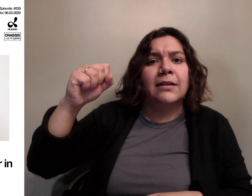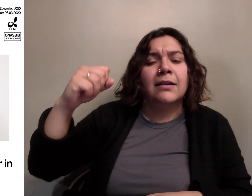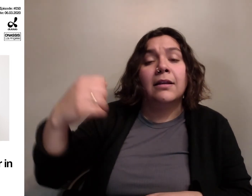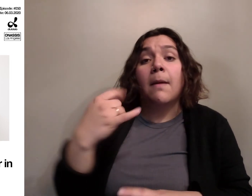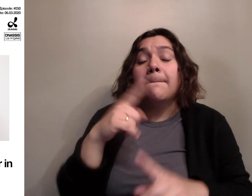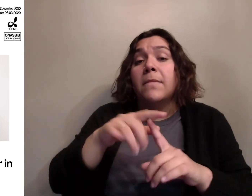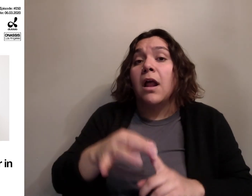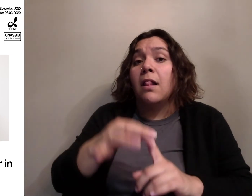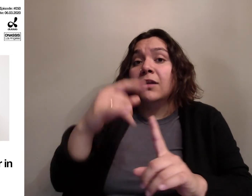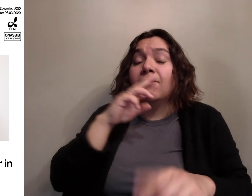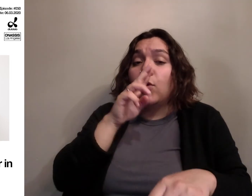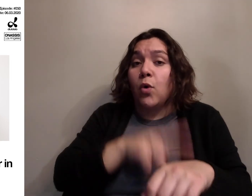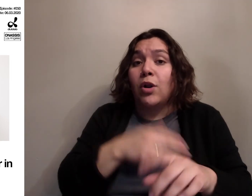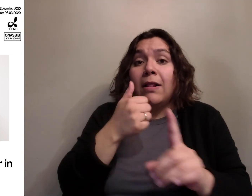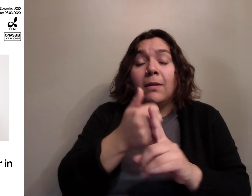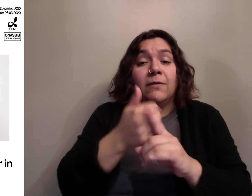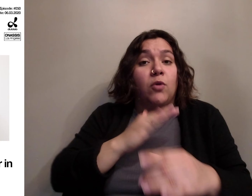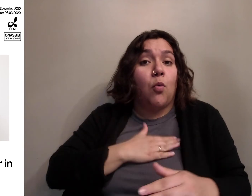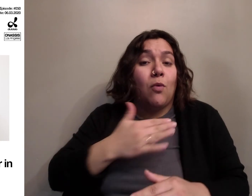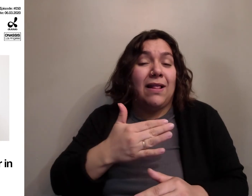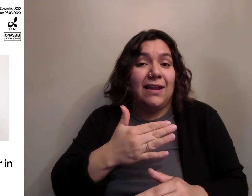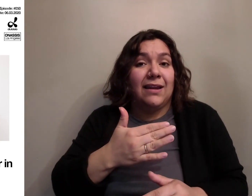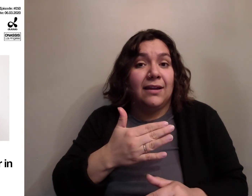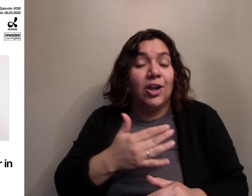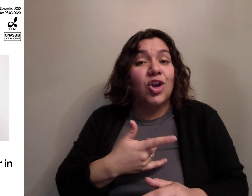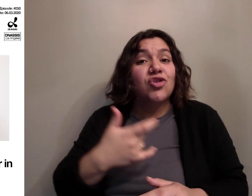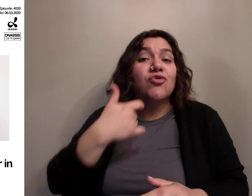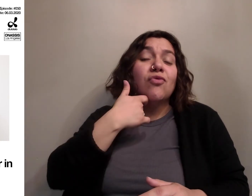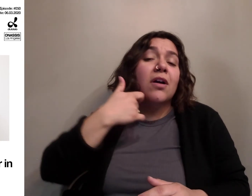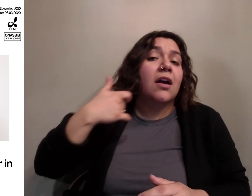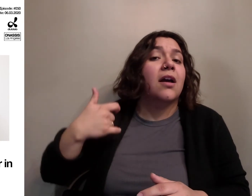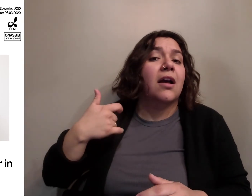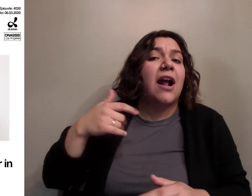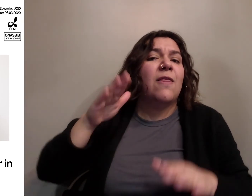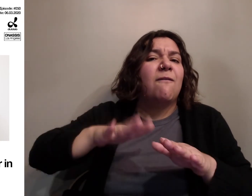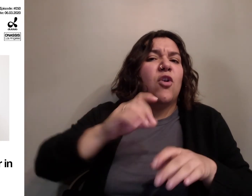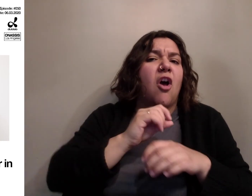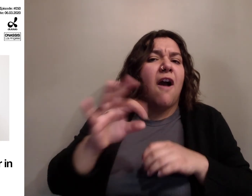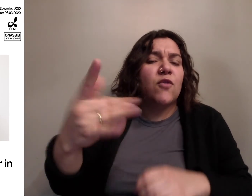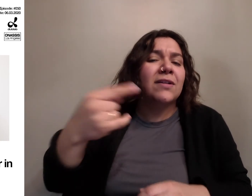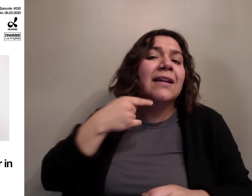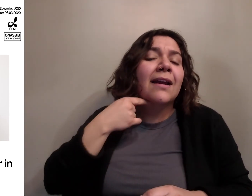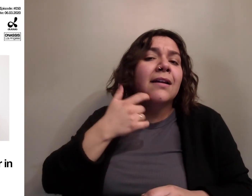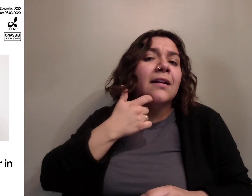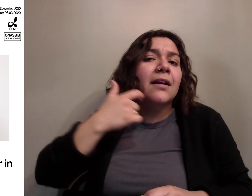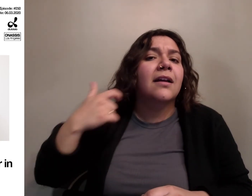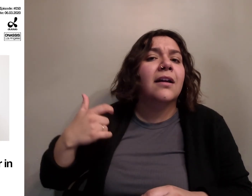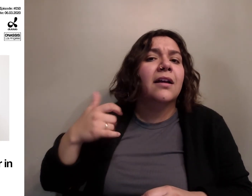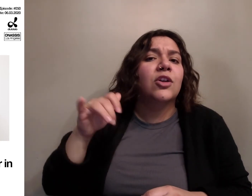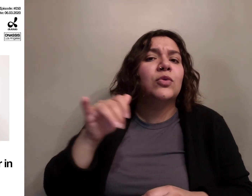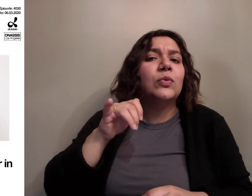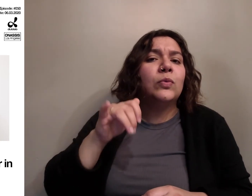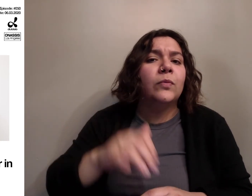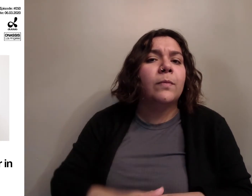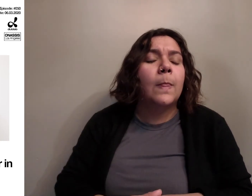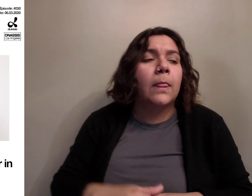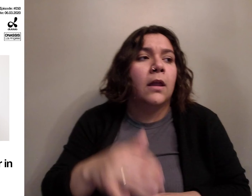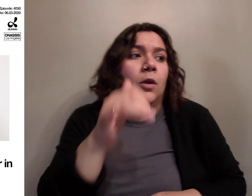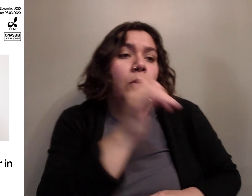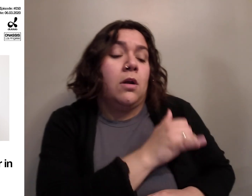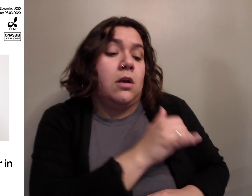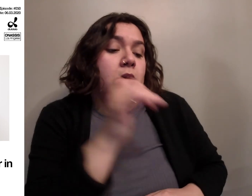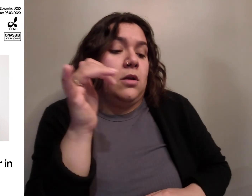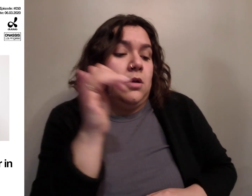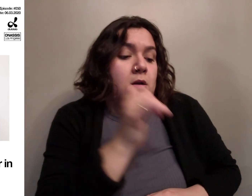thinks about how you resist, unless, of course, they are willing to take the foot off your neck,